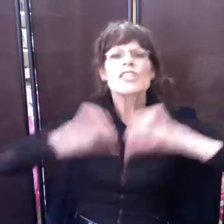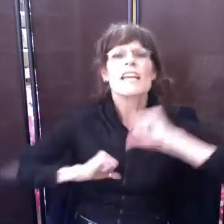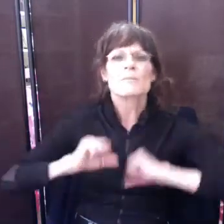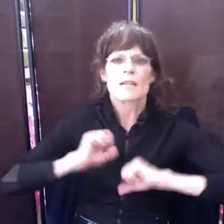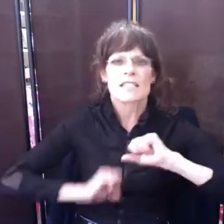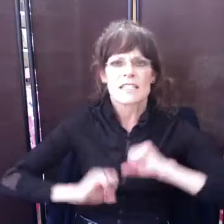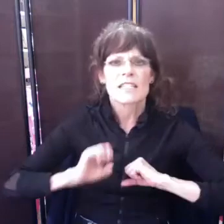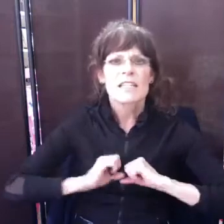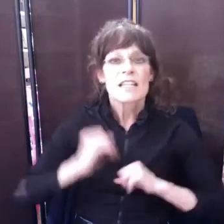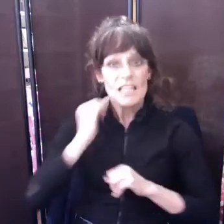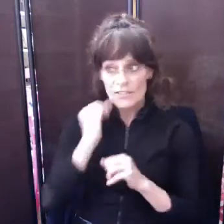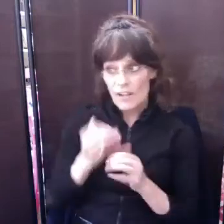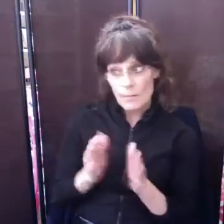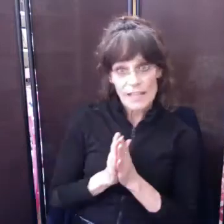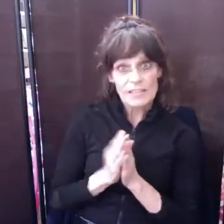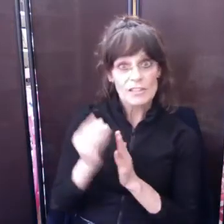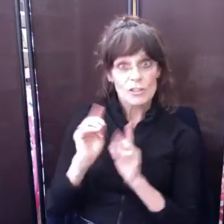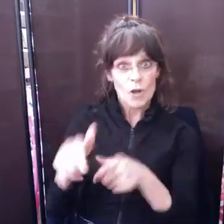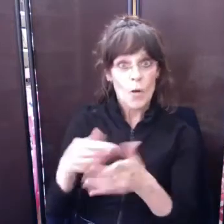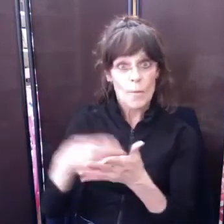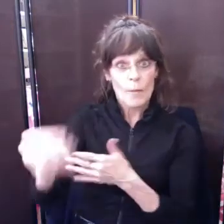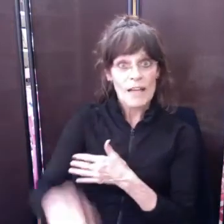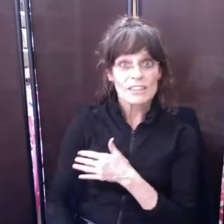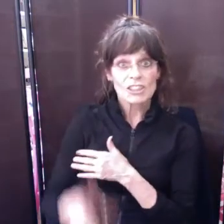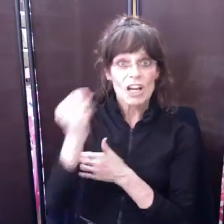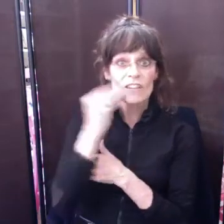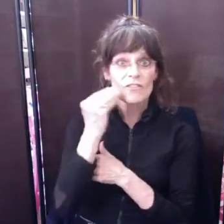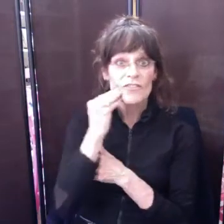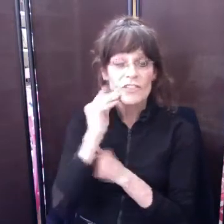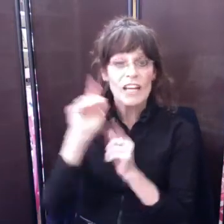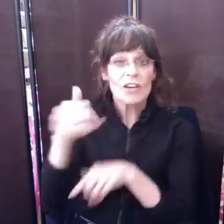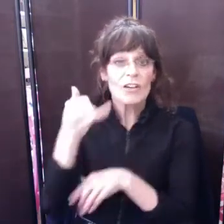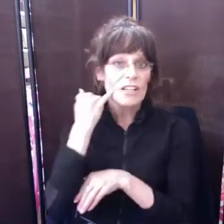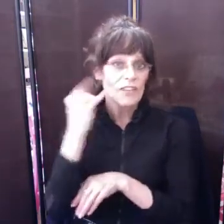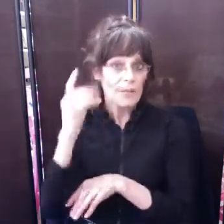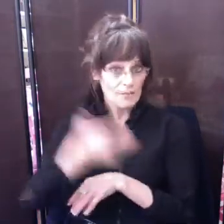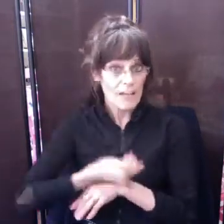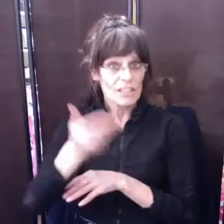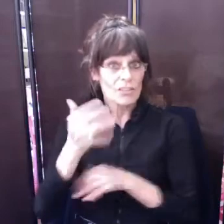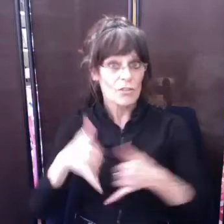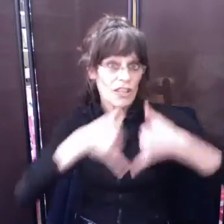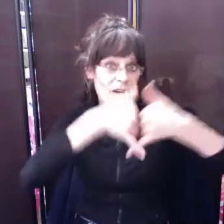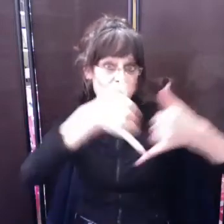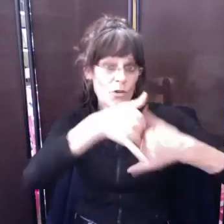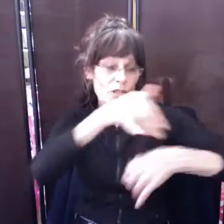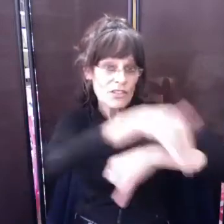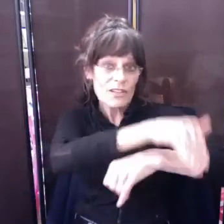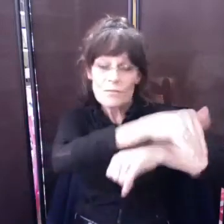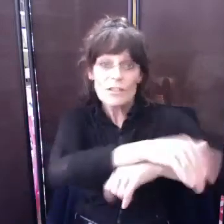dog food, I buy dog food. If I'm invited to go to the Academy Awards, I go to the Academy Awards. I mean, and everything in between. And I don't